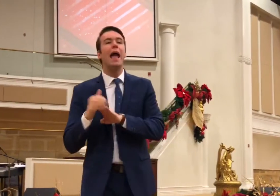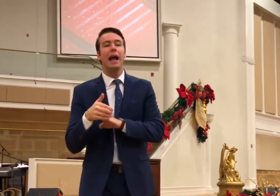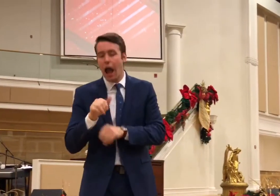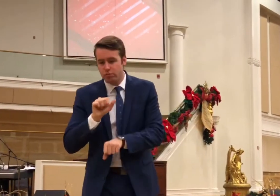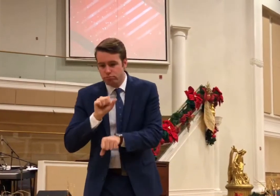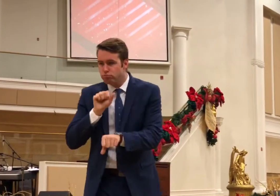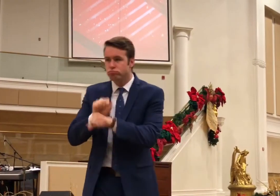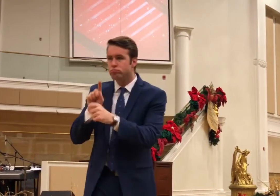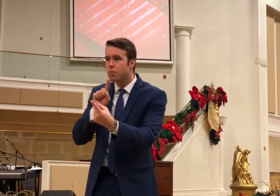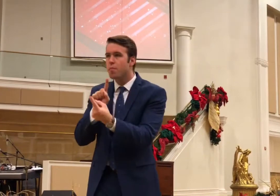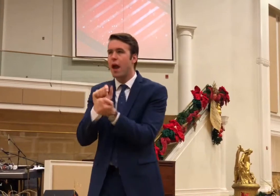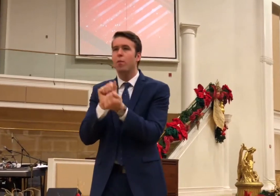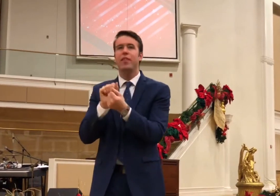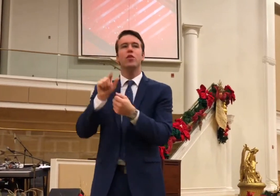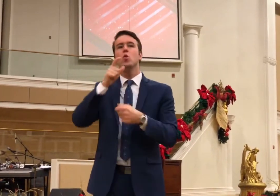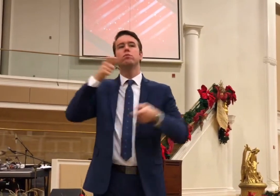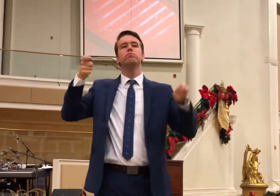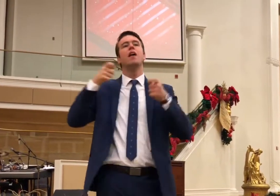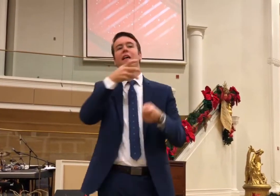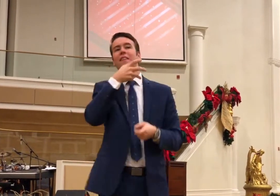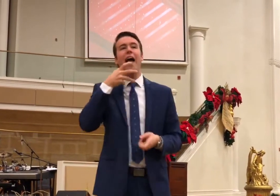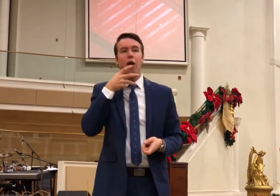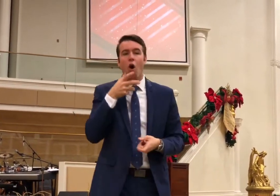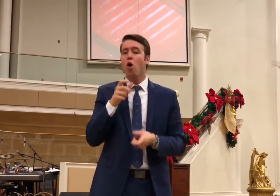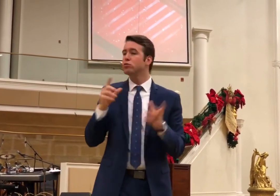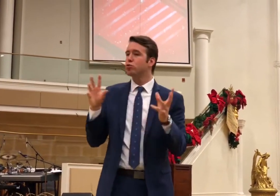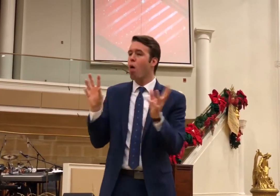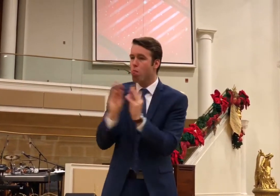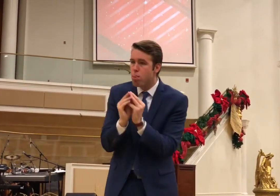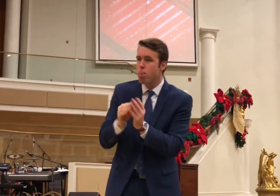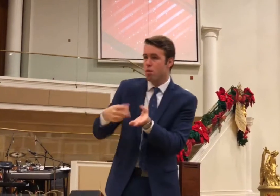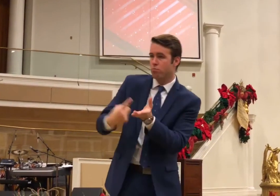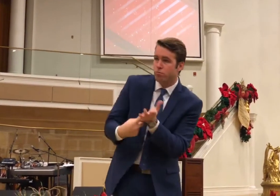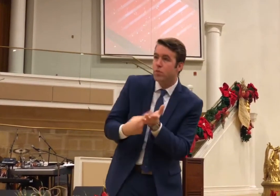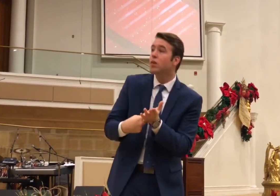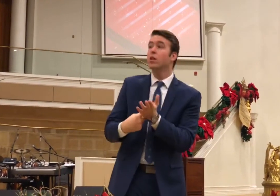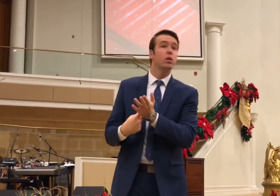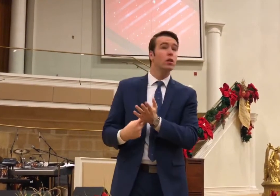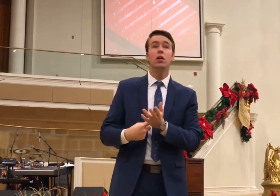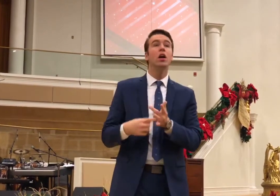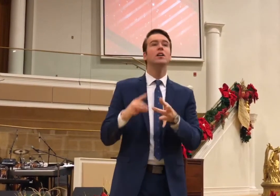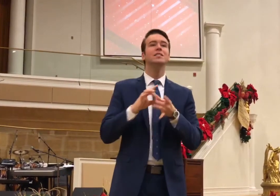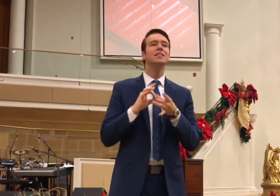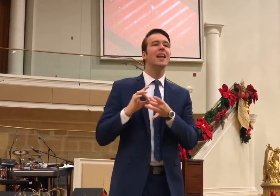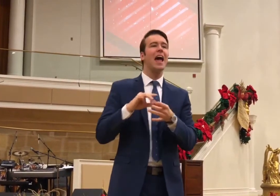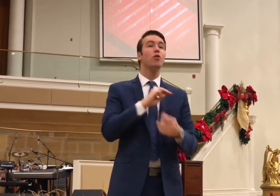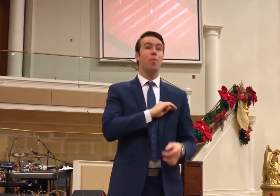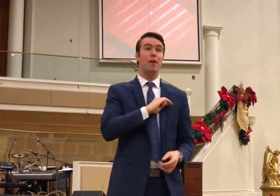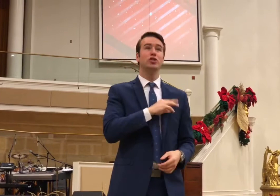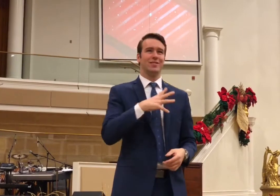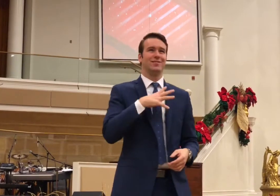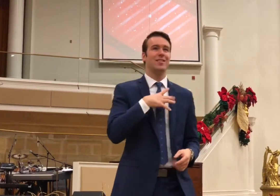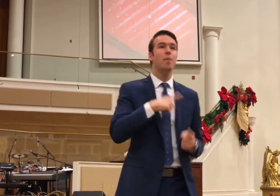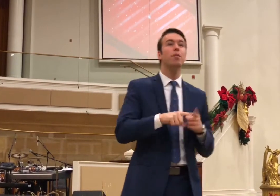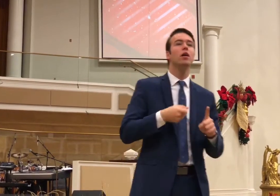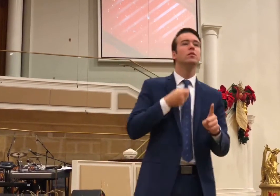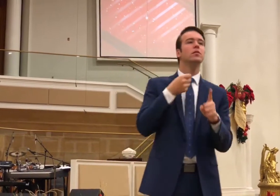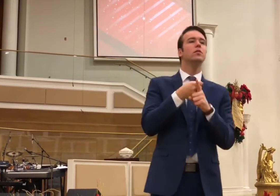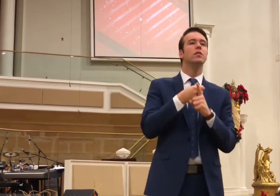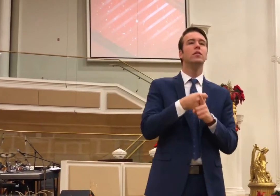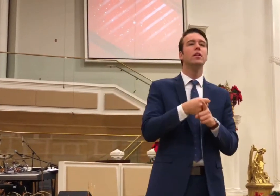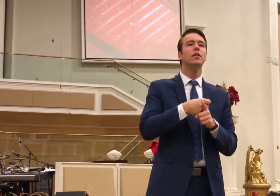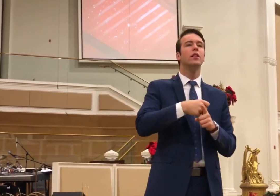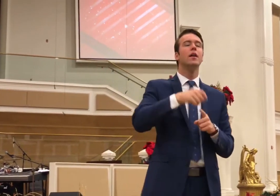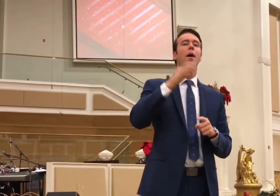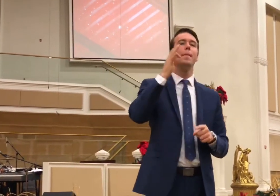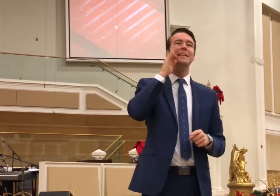the Minister of Agriculture there. We got a whole farm system developing there. And all of this is connected to missions. And while she was there, she was